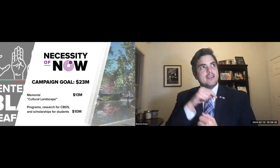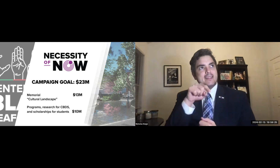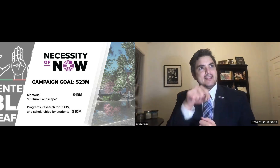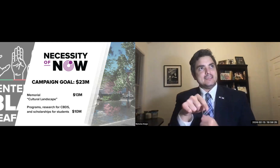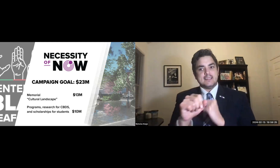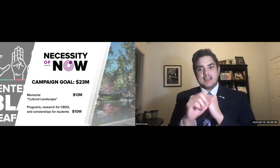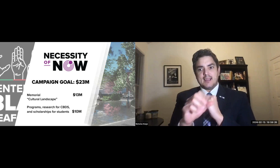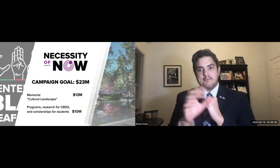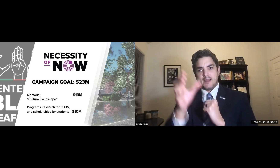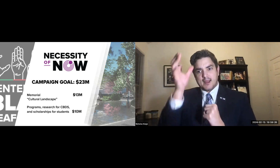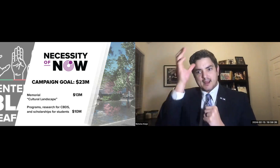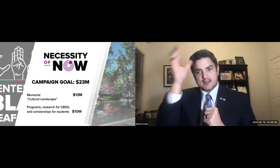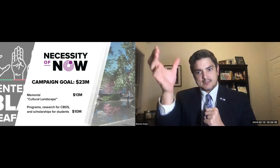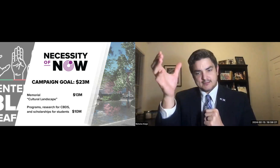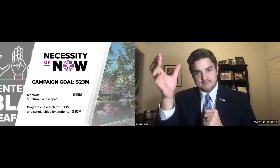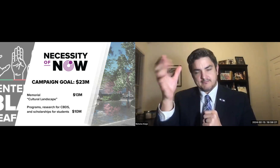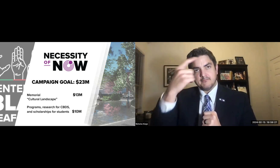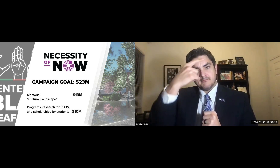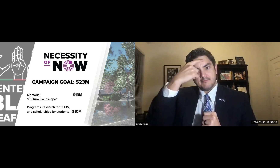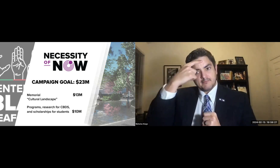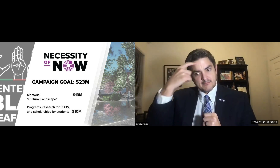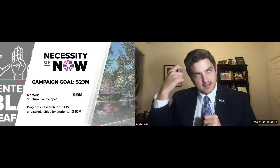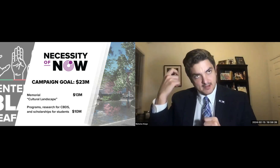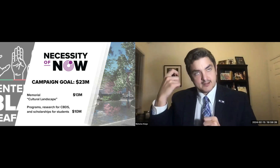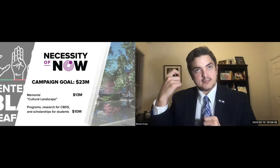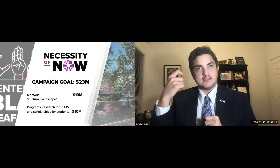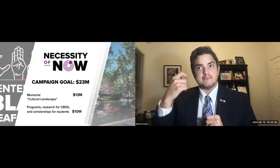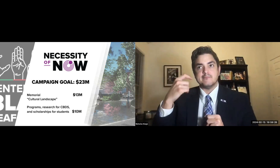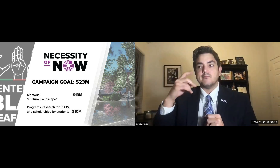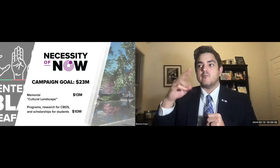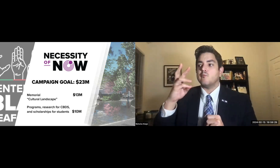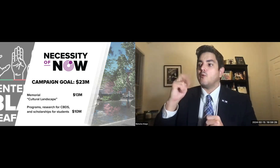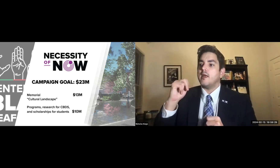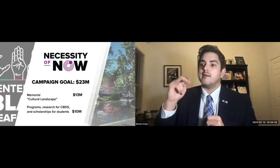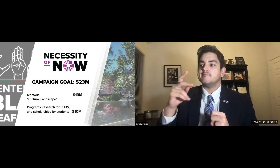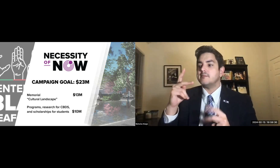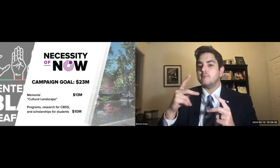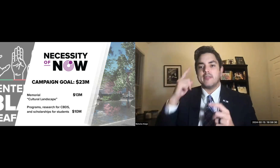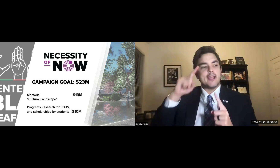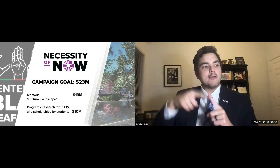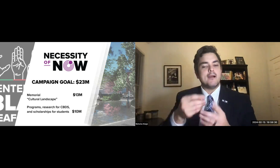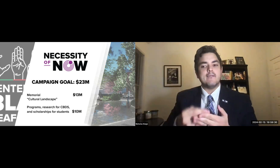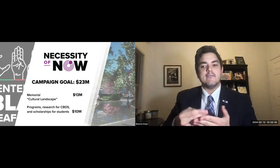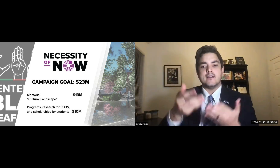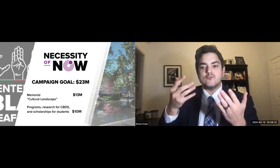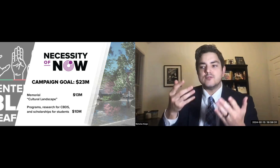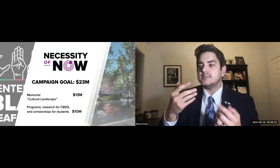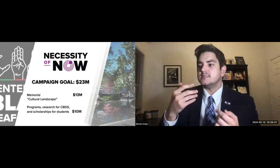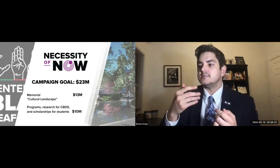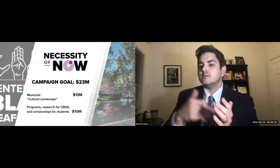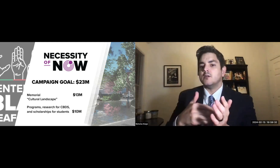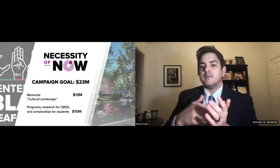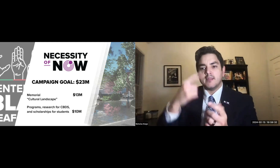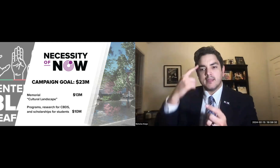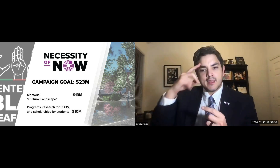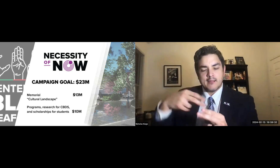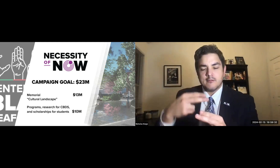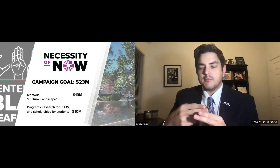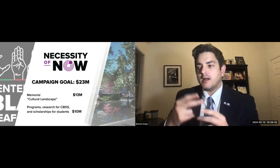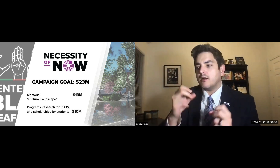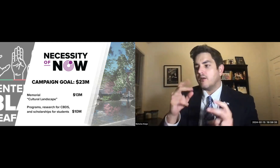goal. And I love this campaign concept, absolutely love it. Because when people think